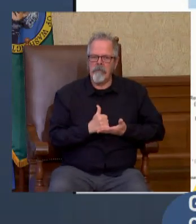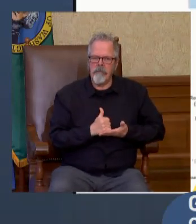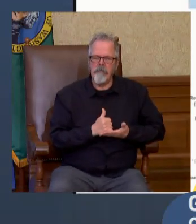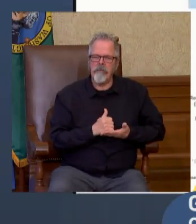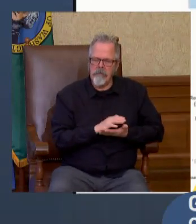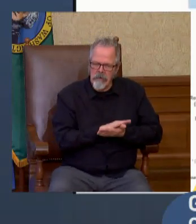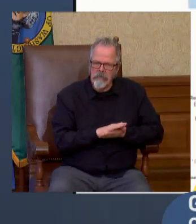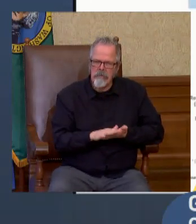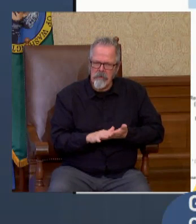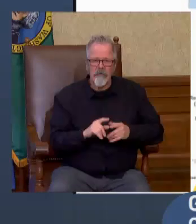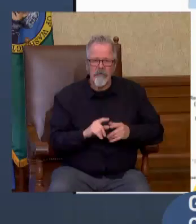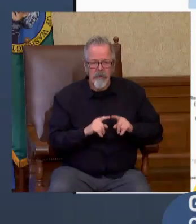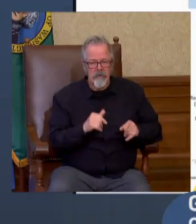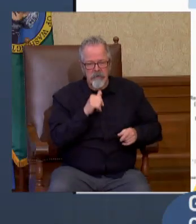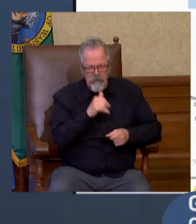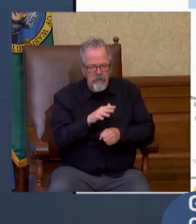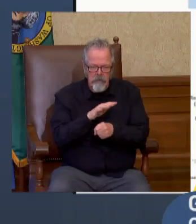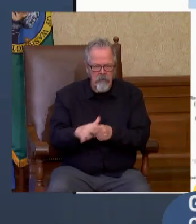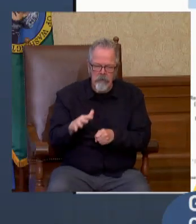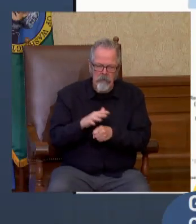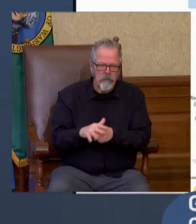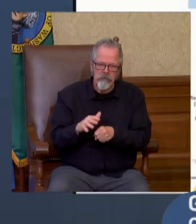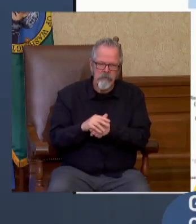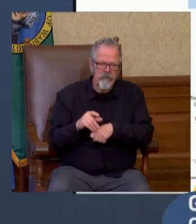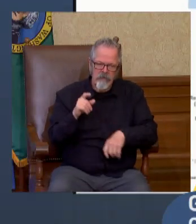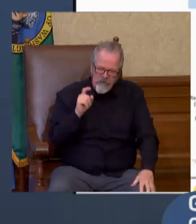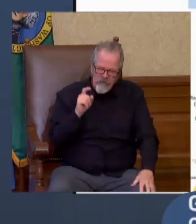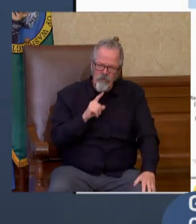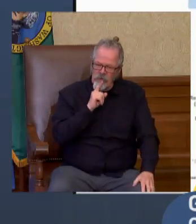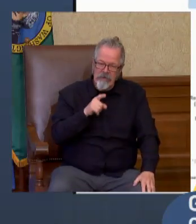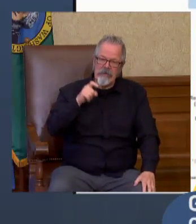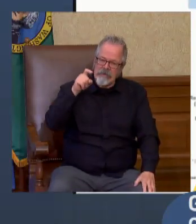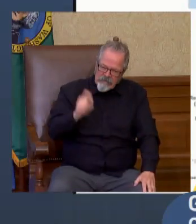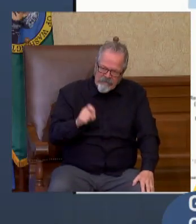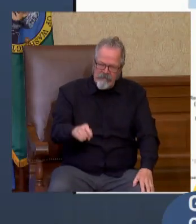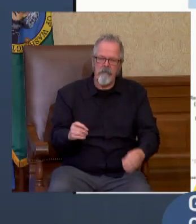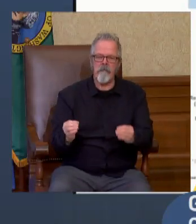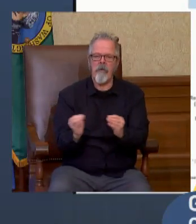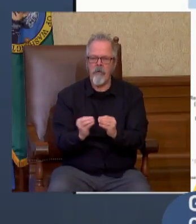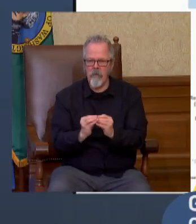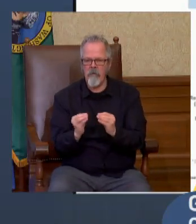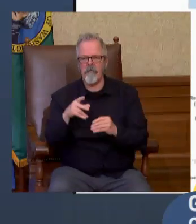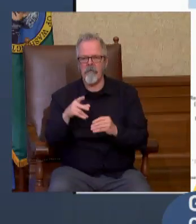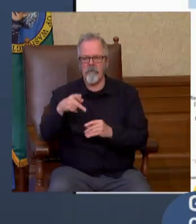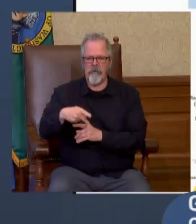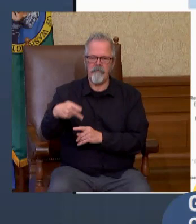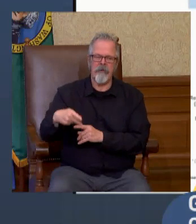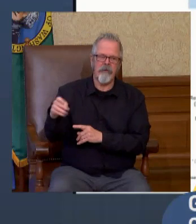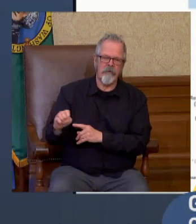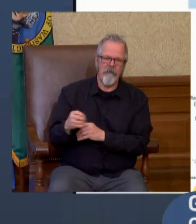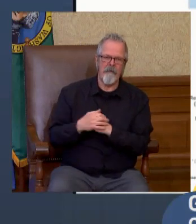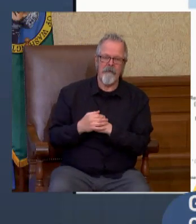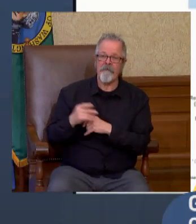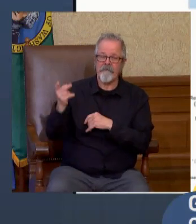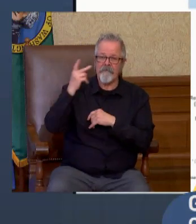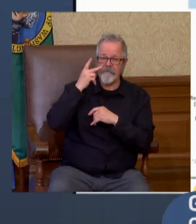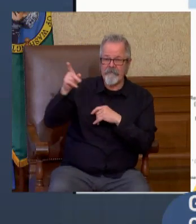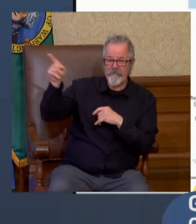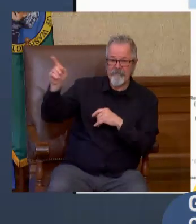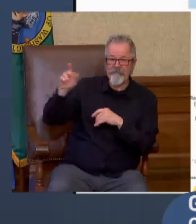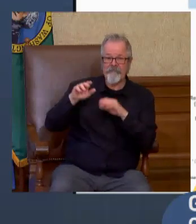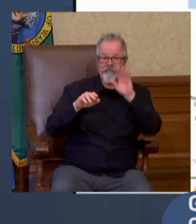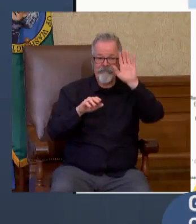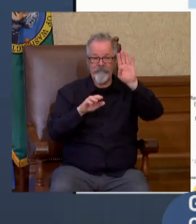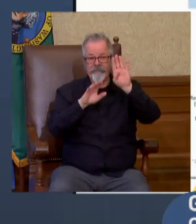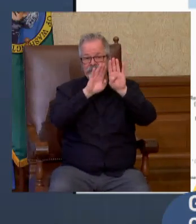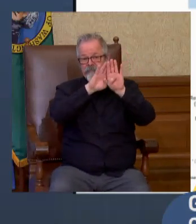if I can, the right-hand bottom chart shows what we've ordered in the top orange line, shows what the dates